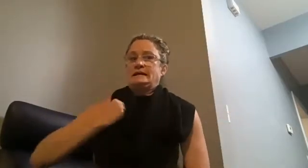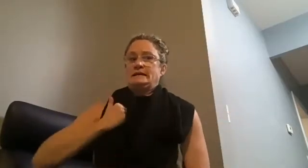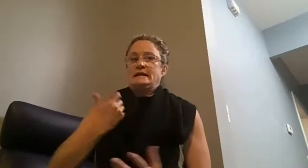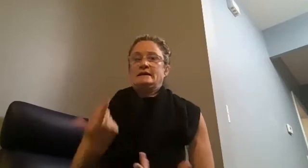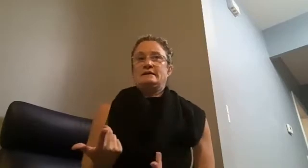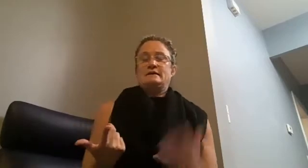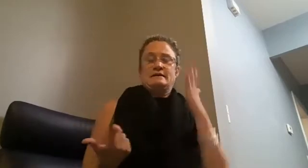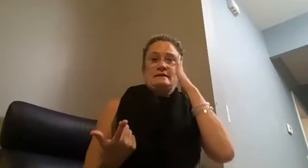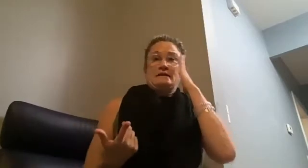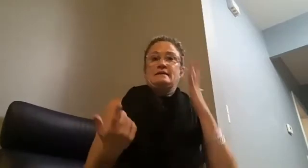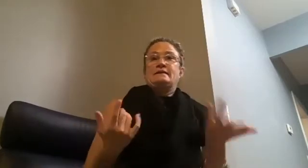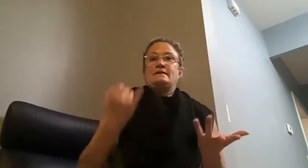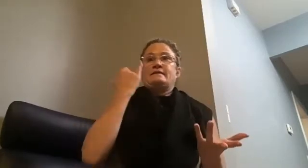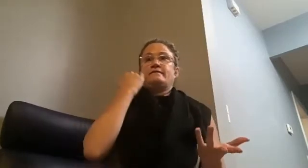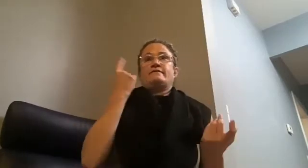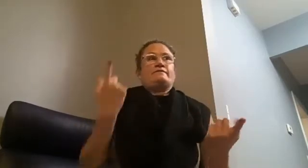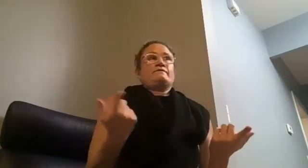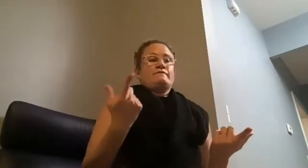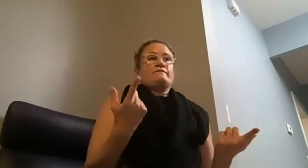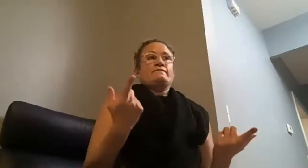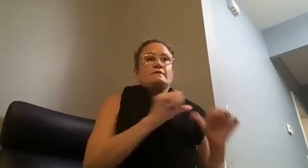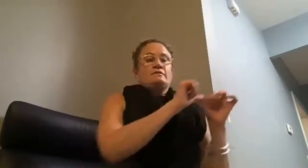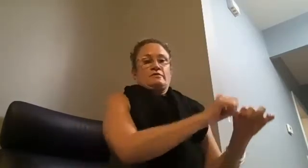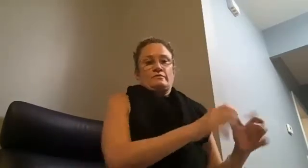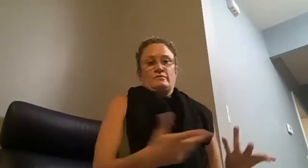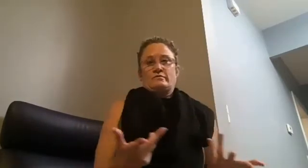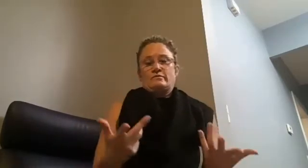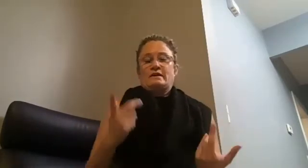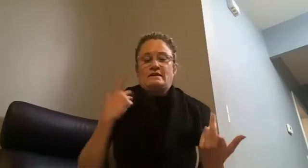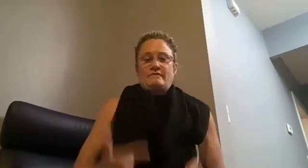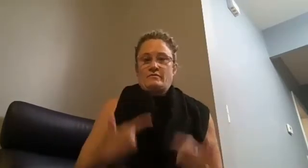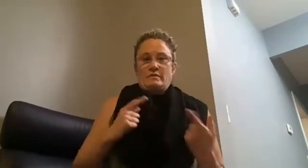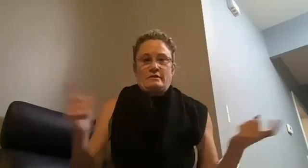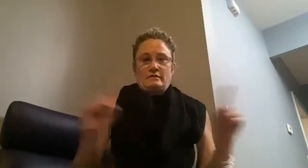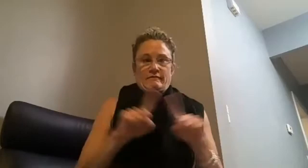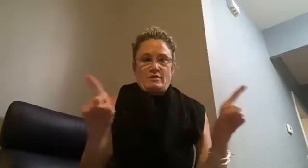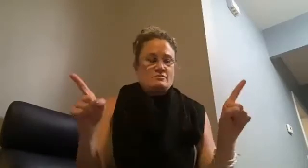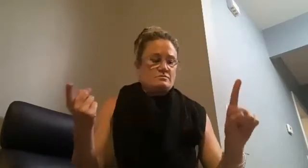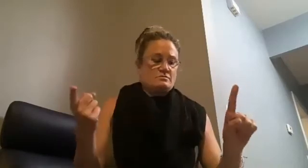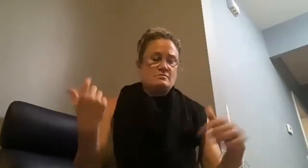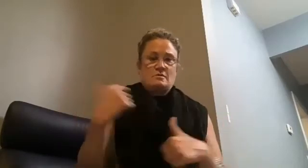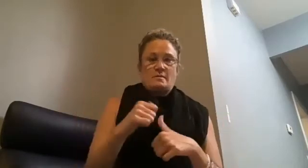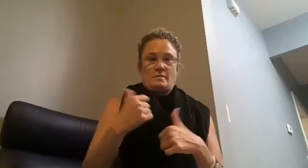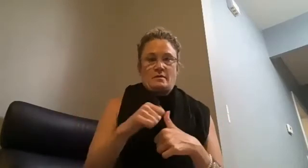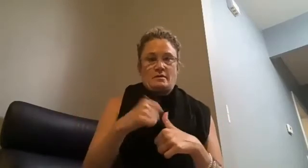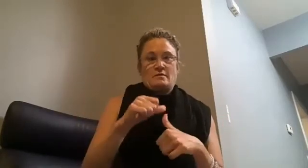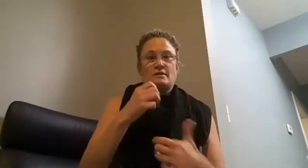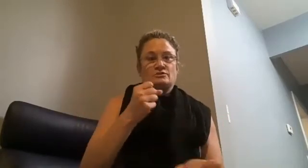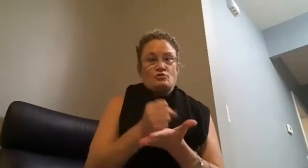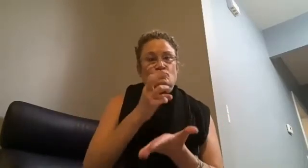followed me into my life and drastically altered what my life looks like today. I remember sitting with my social worker during this terms,